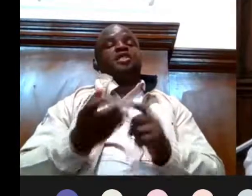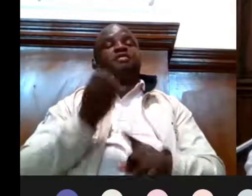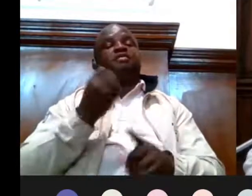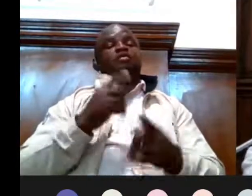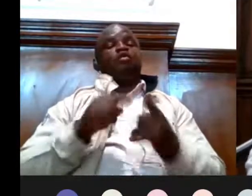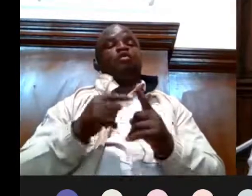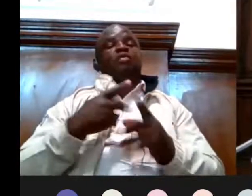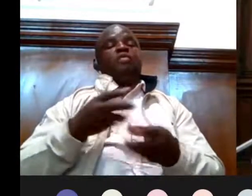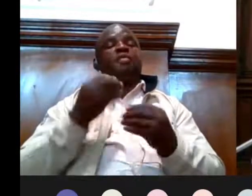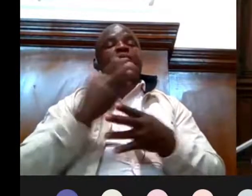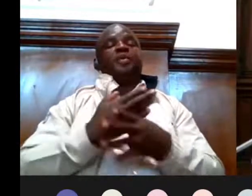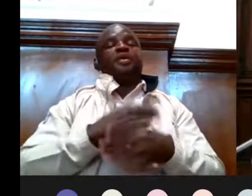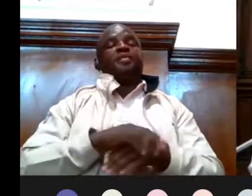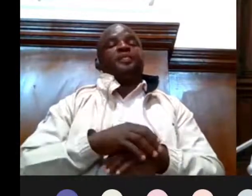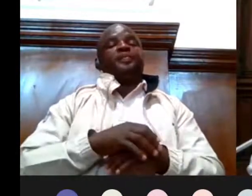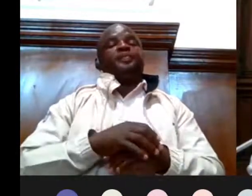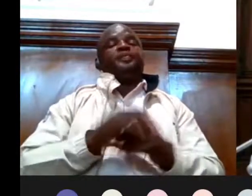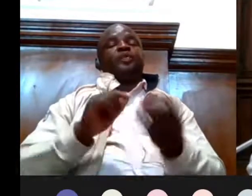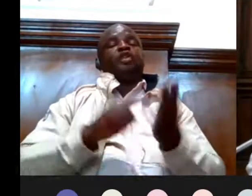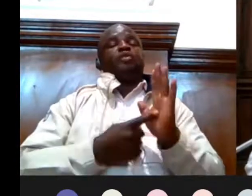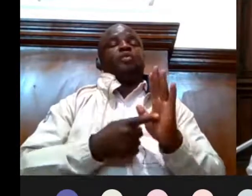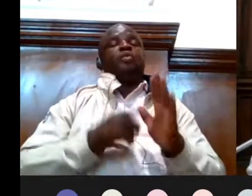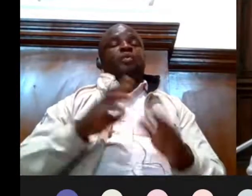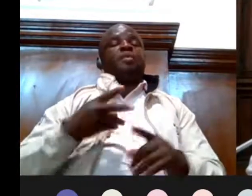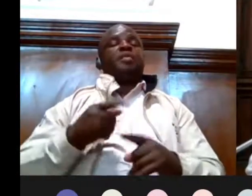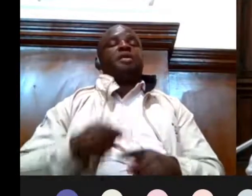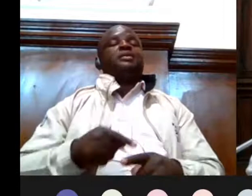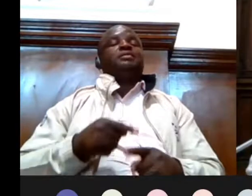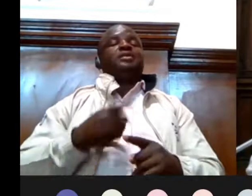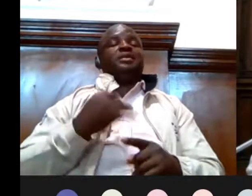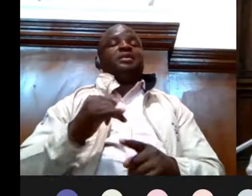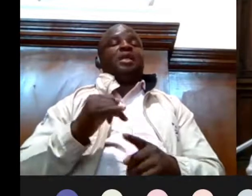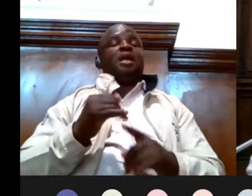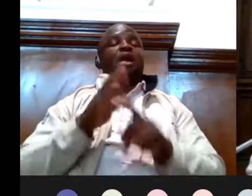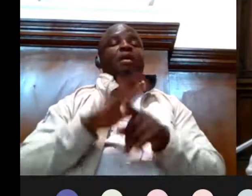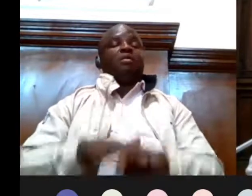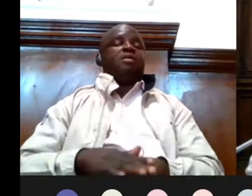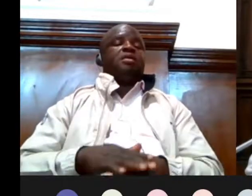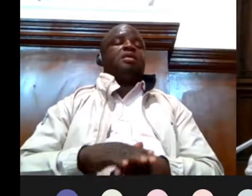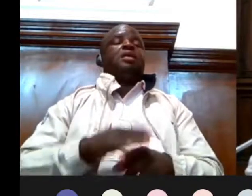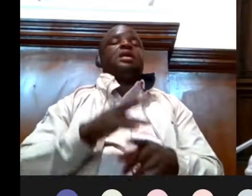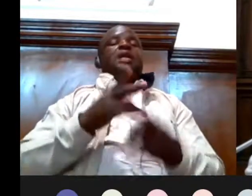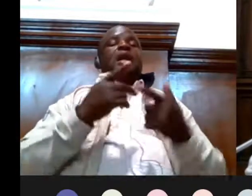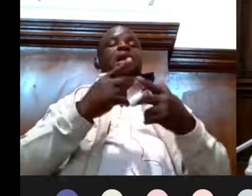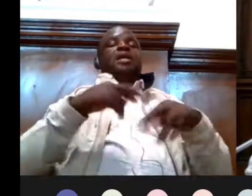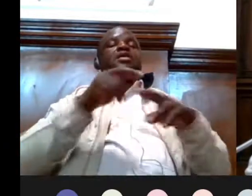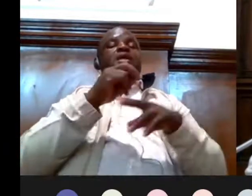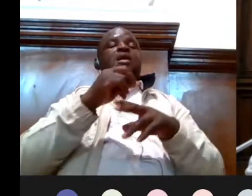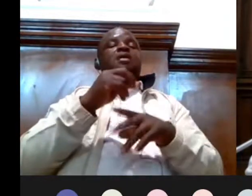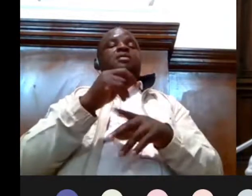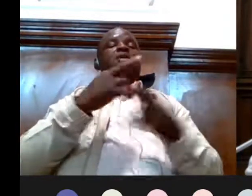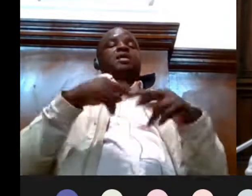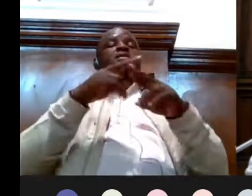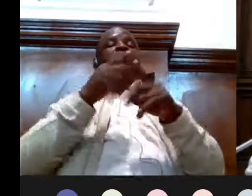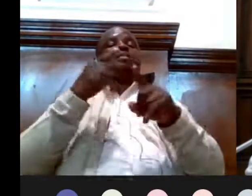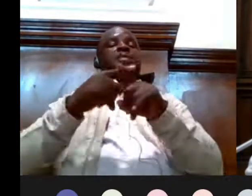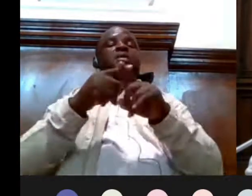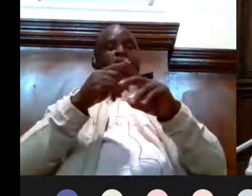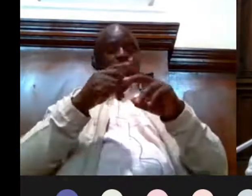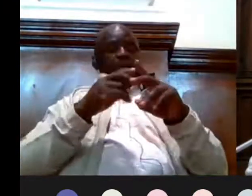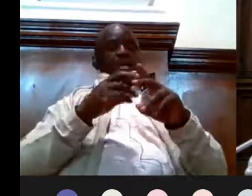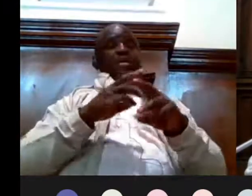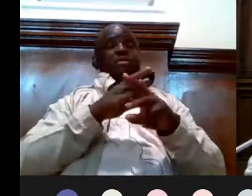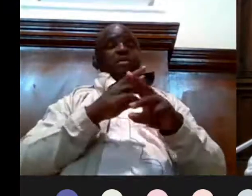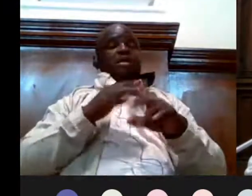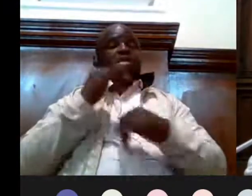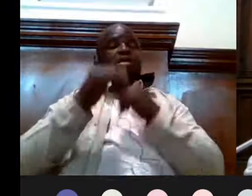mosebetsi. This shows that women continue to be marginalized nationally and globally in terms of employment, access